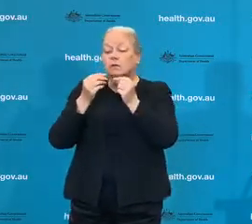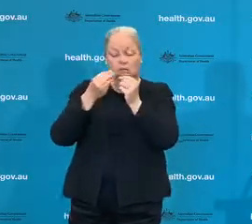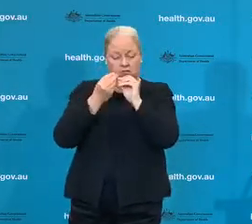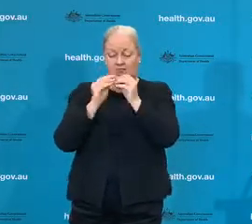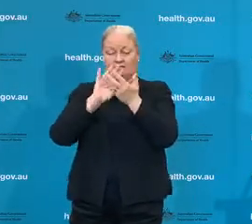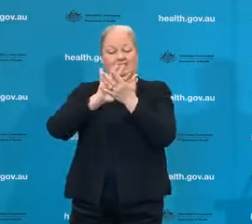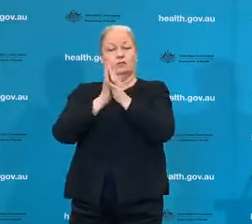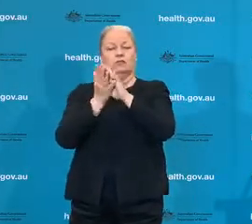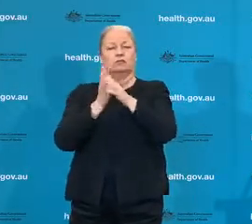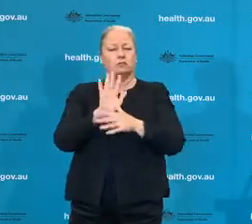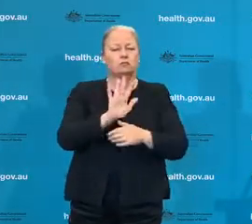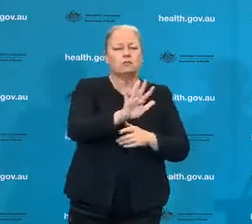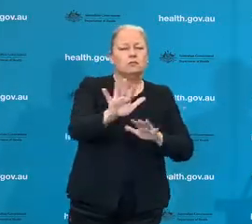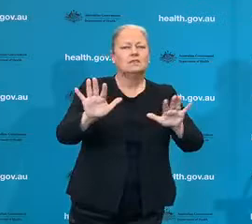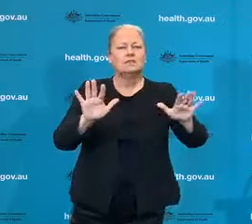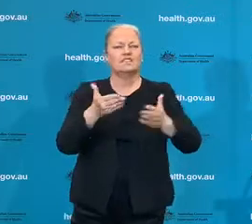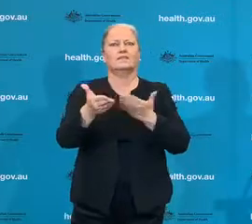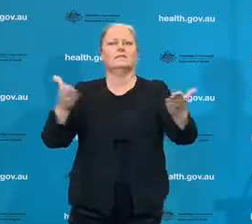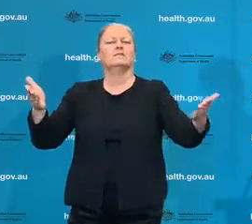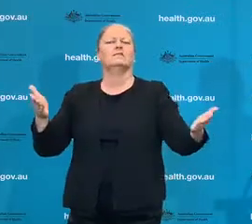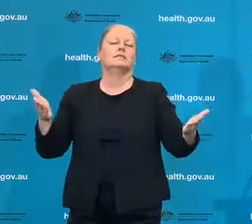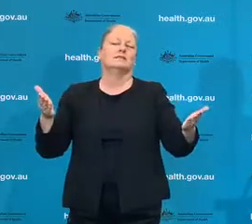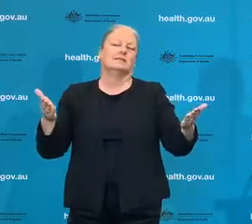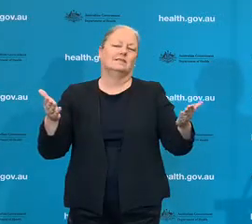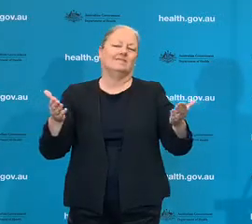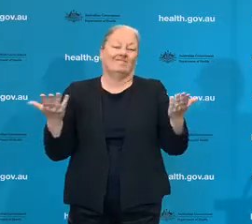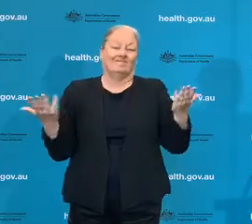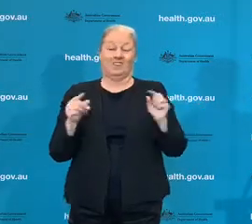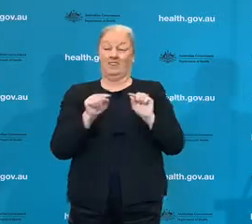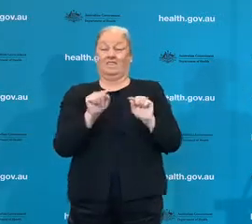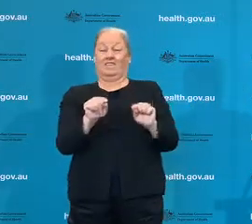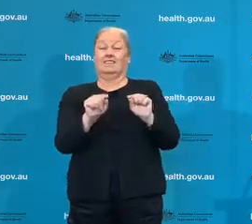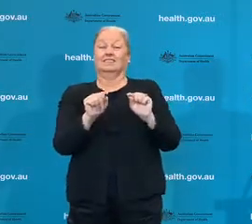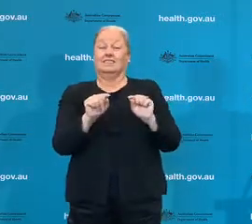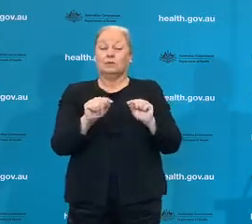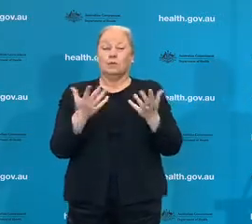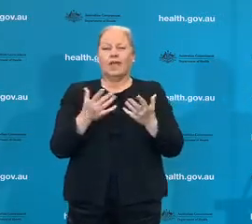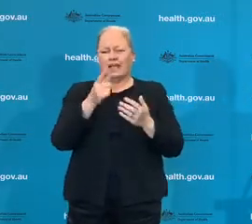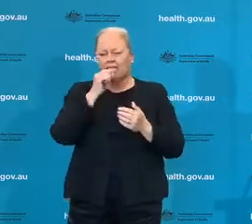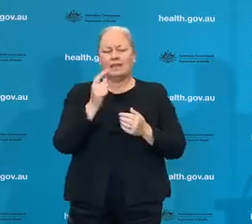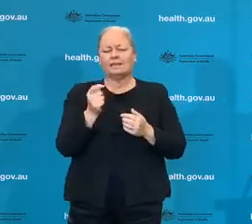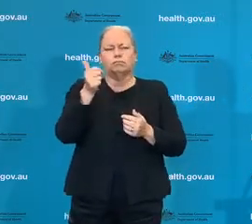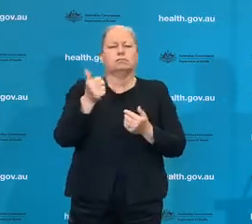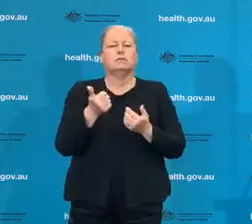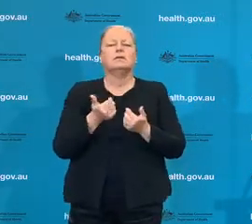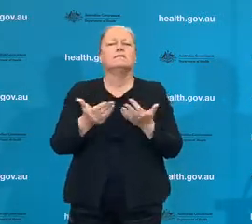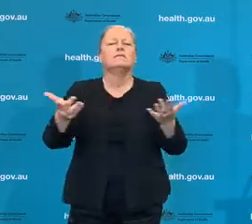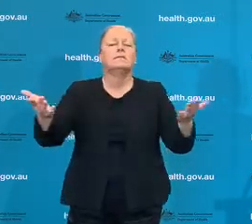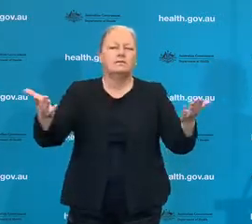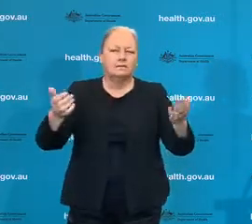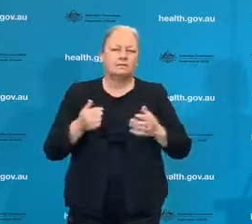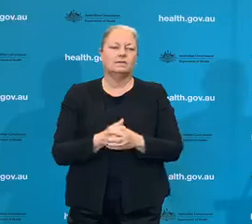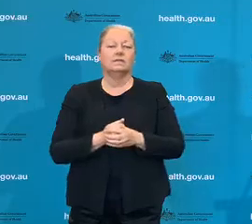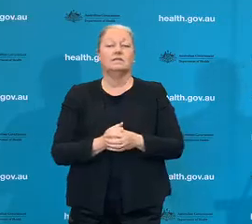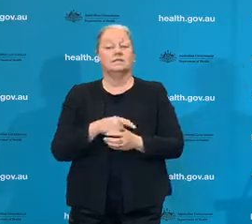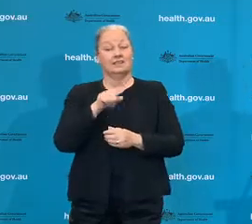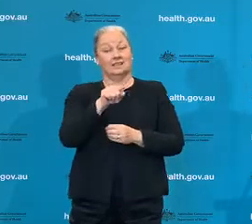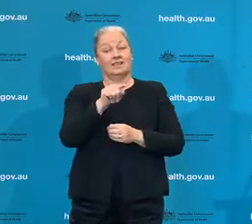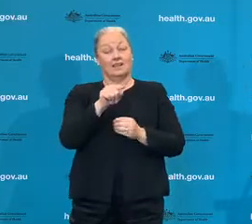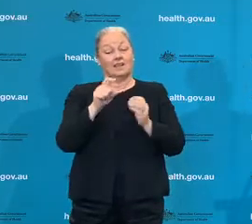with patients. Added to this is the nature of COVID-19, which we're learning more about, and in particular the nature of